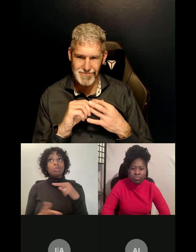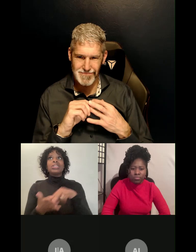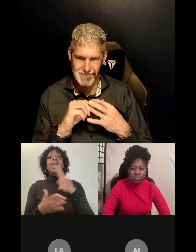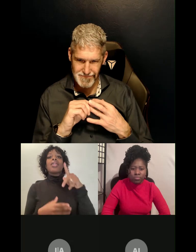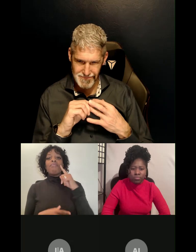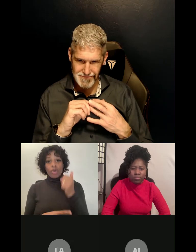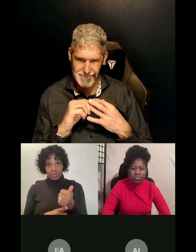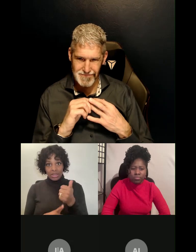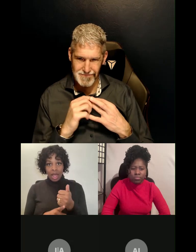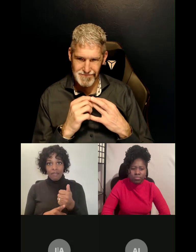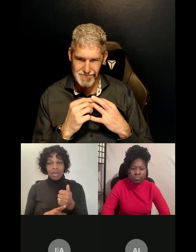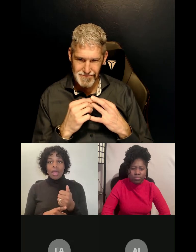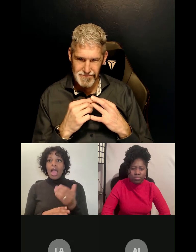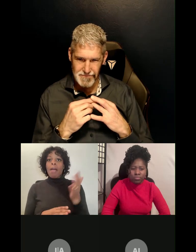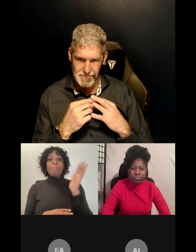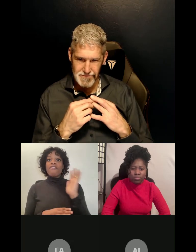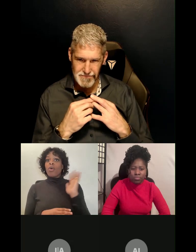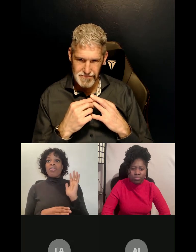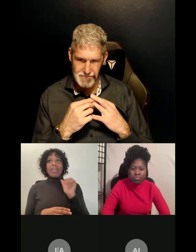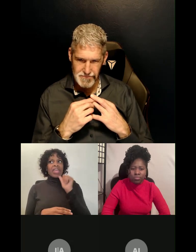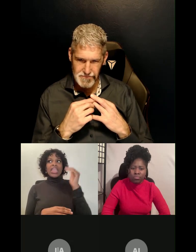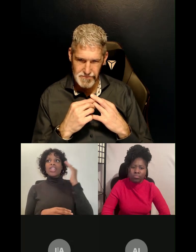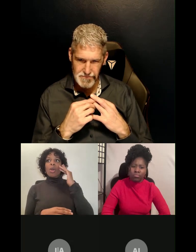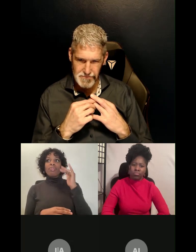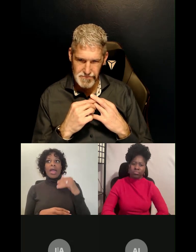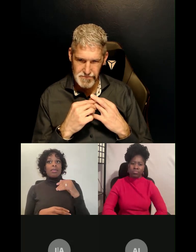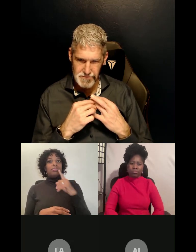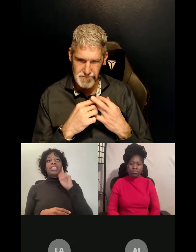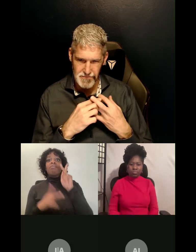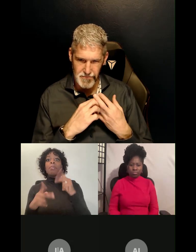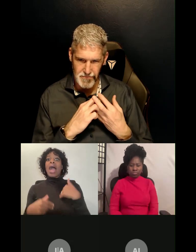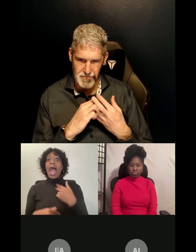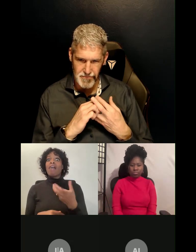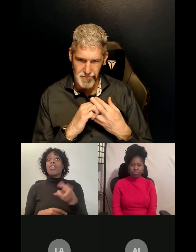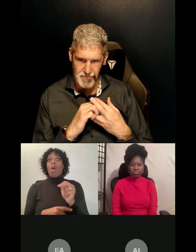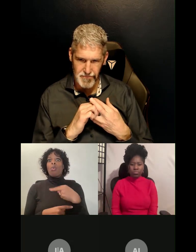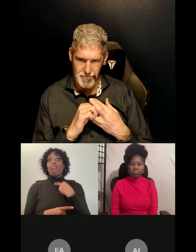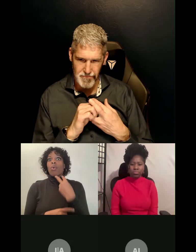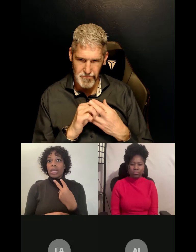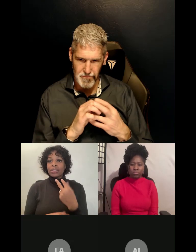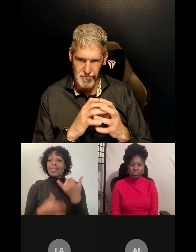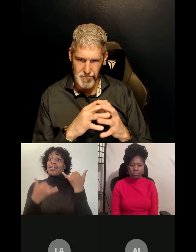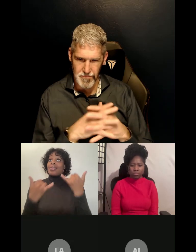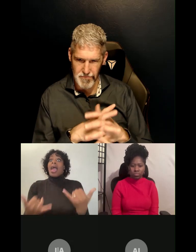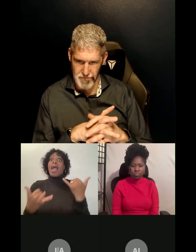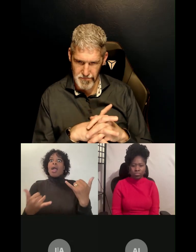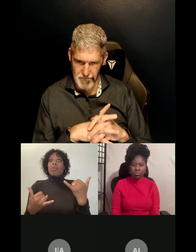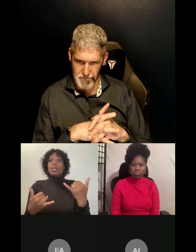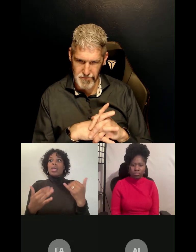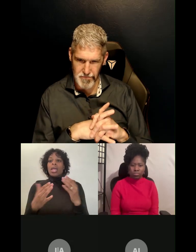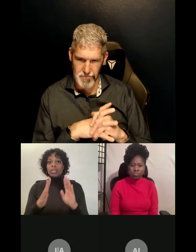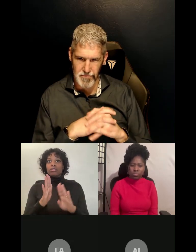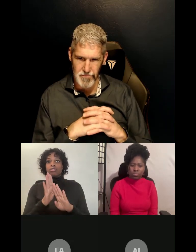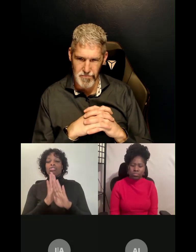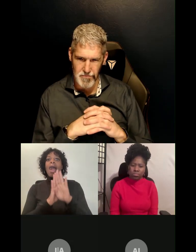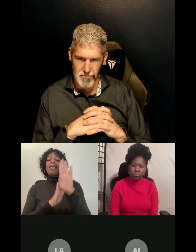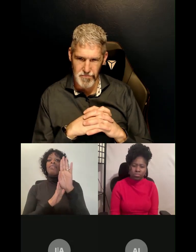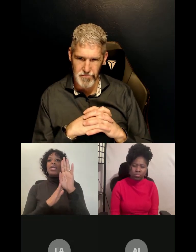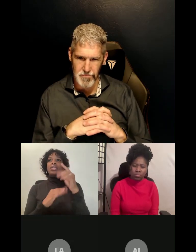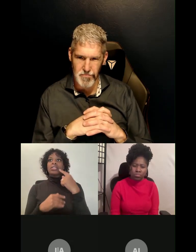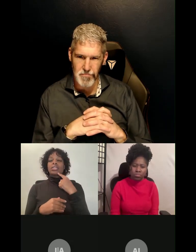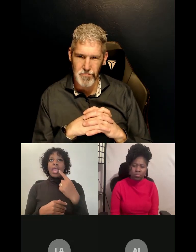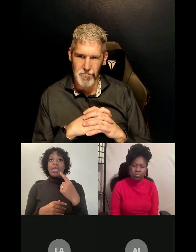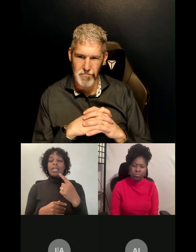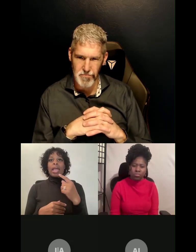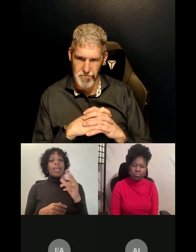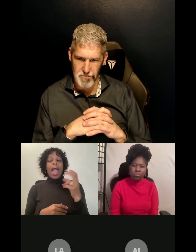voice to stand up for themselves. And before that, they didn't know that deaf people have their own voice. Now it's